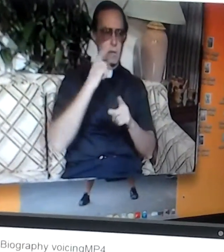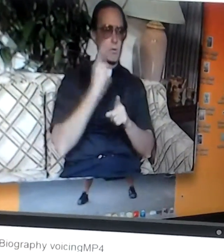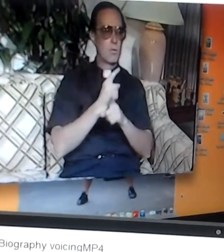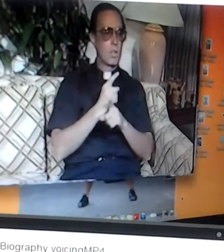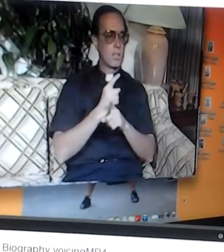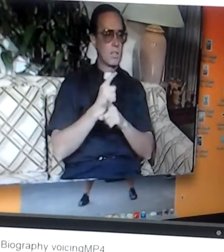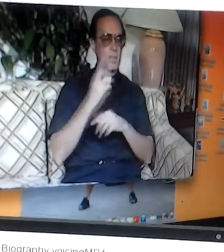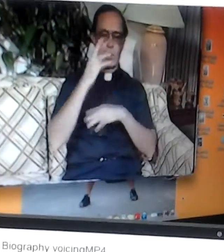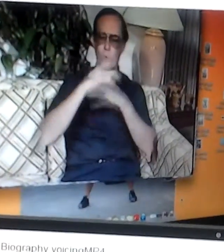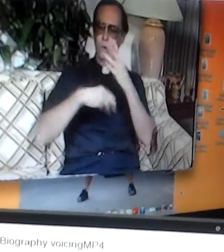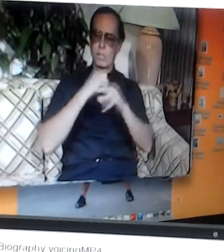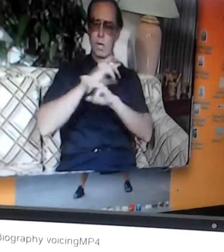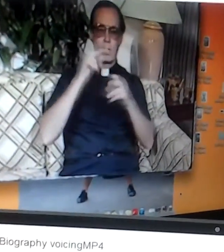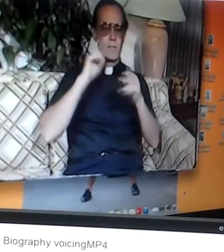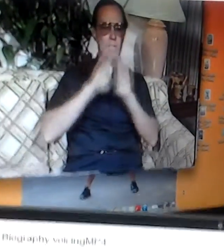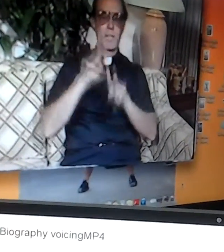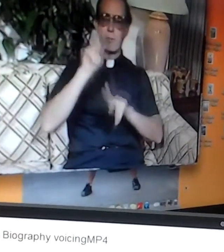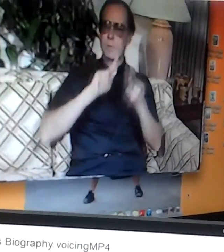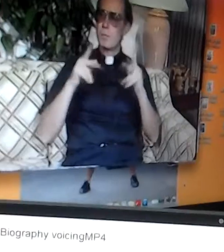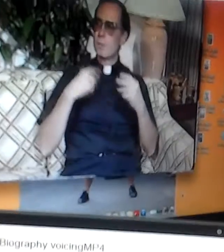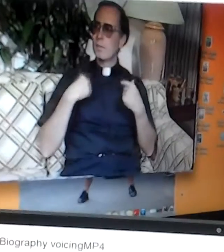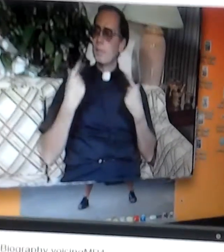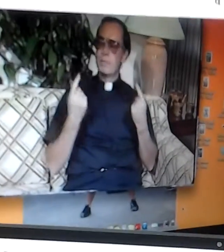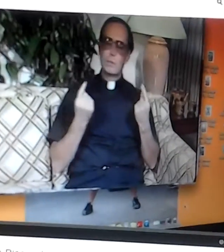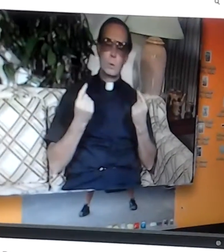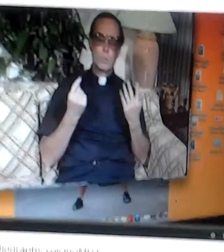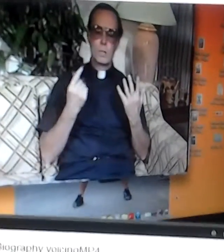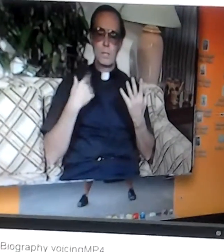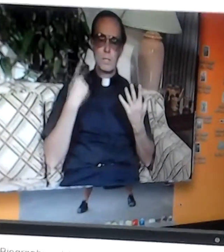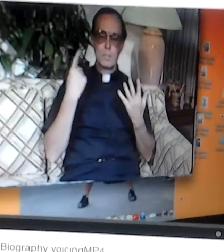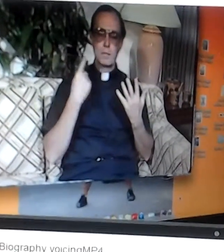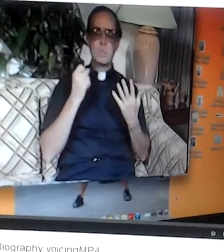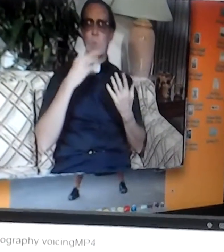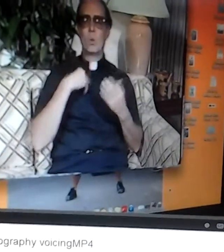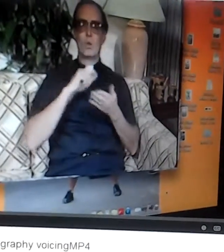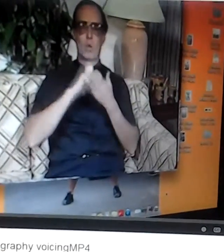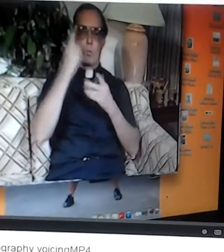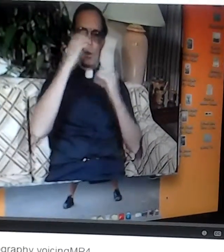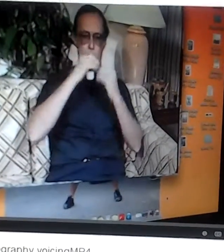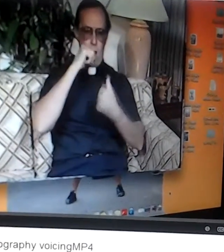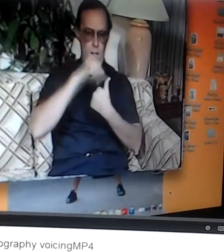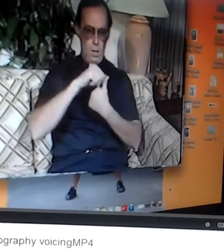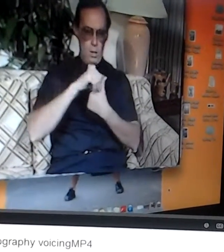I continuously received letters that saying, sorry, not accepted, can't attend.